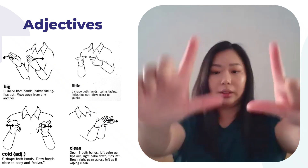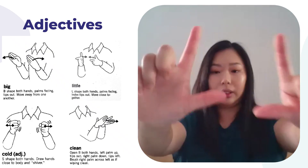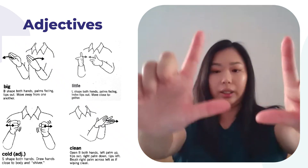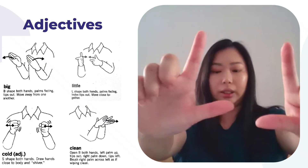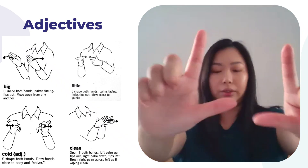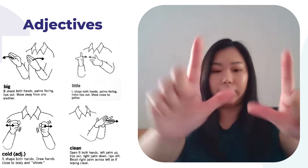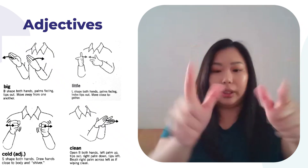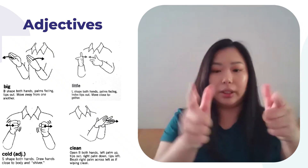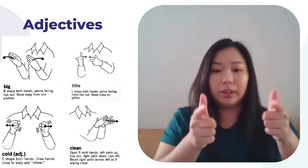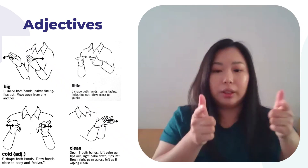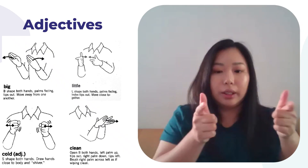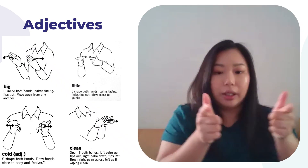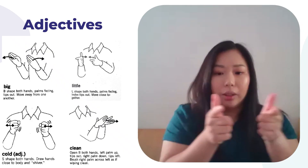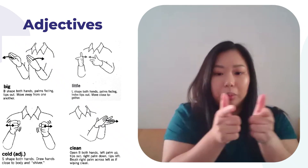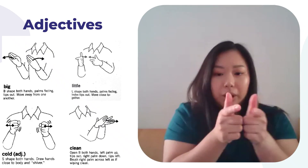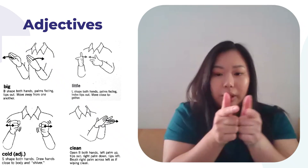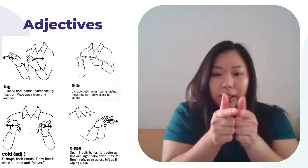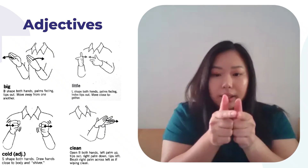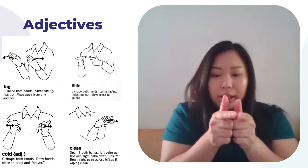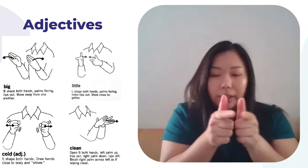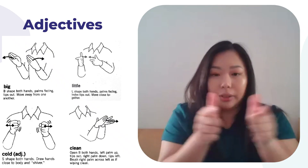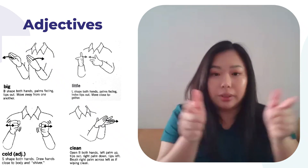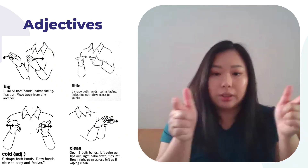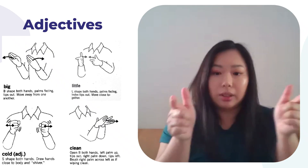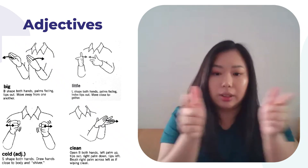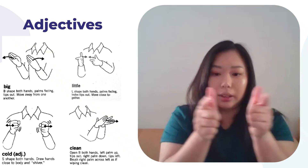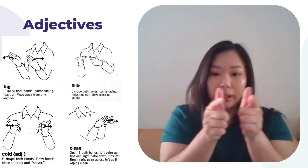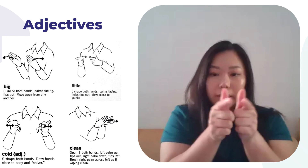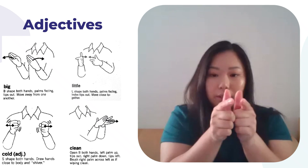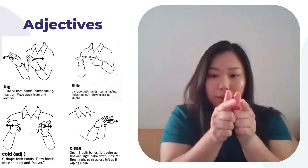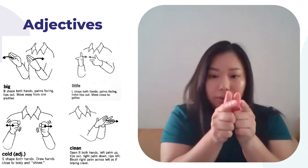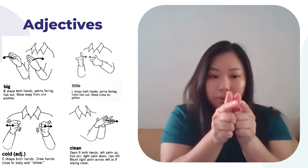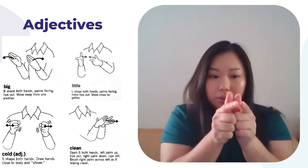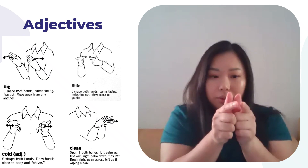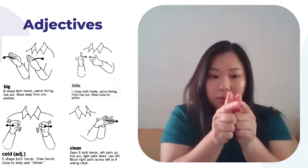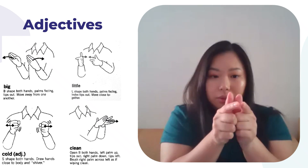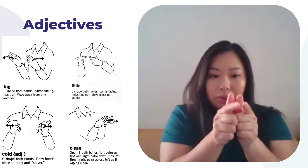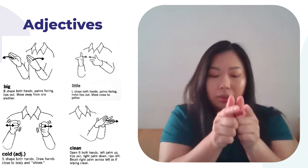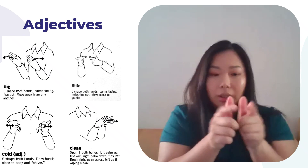Little, L for little, and you bring your hands together. Little.